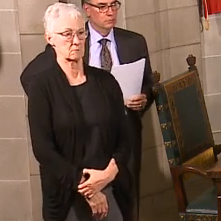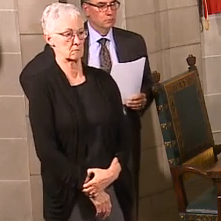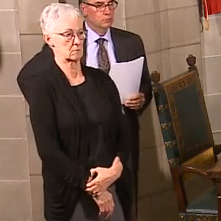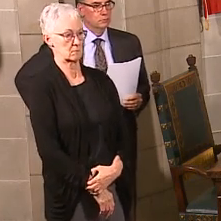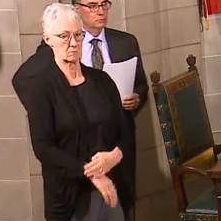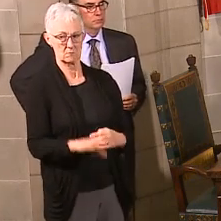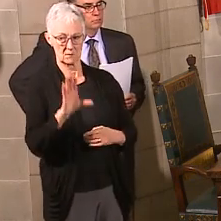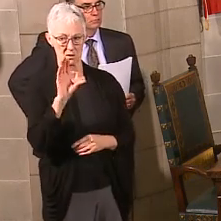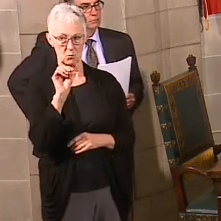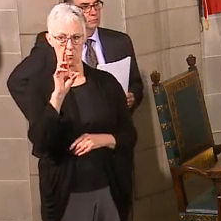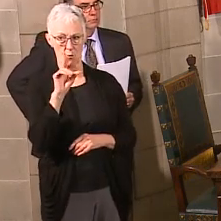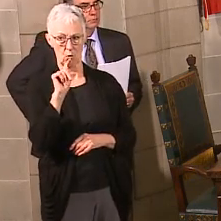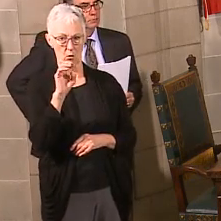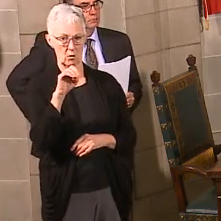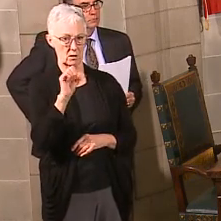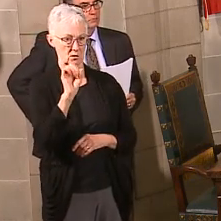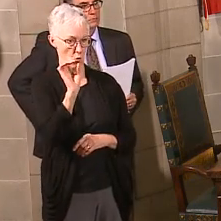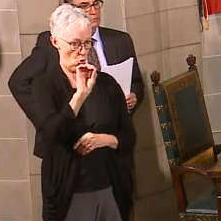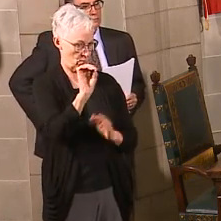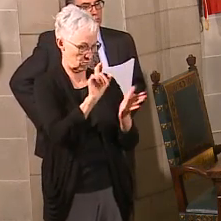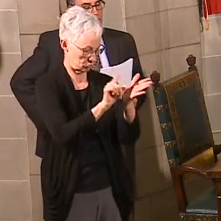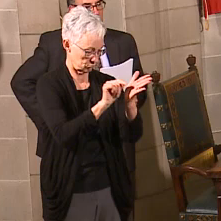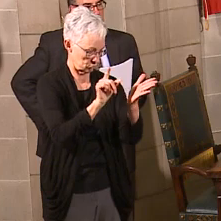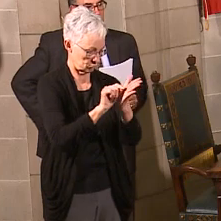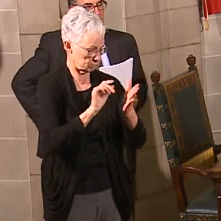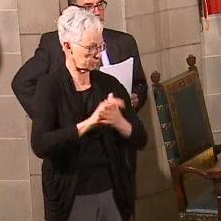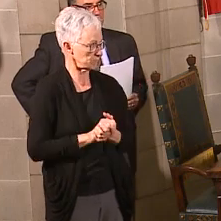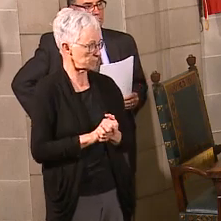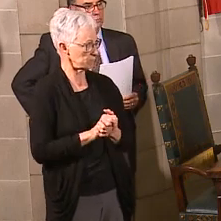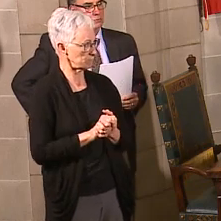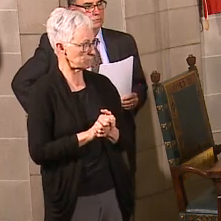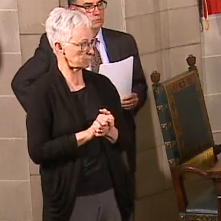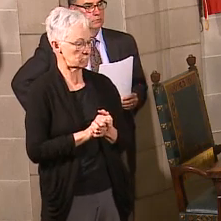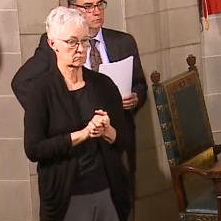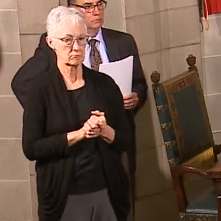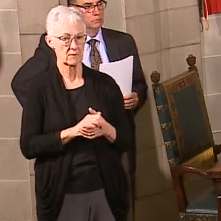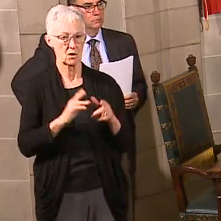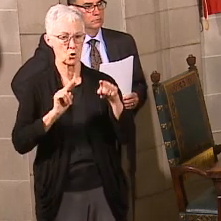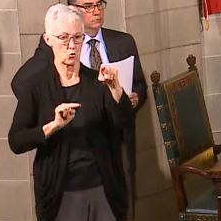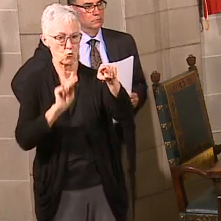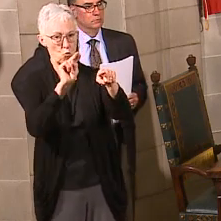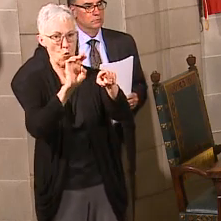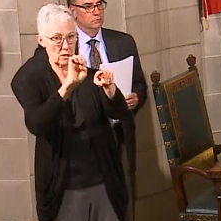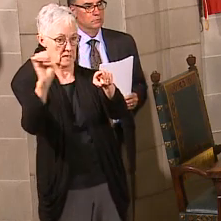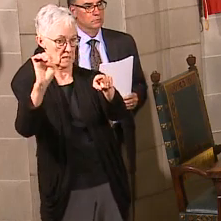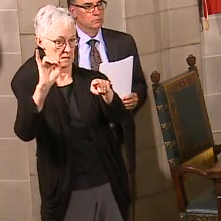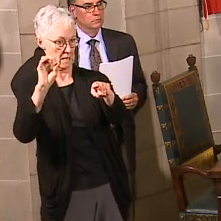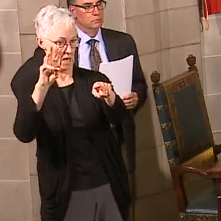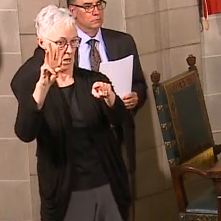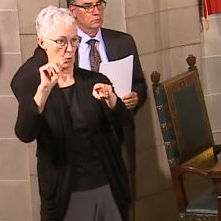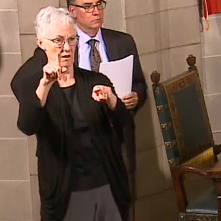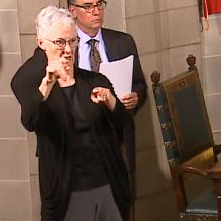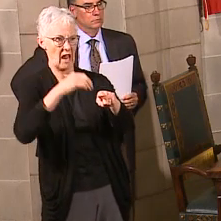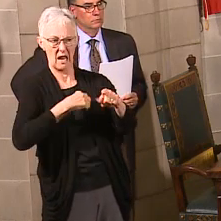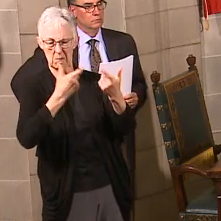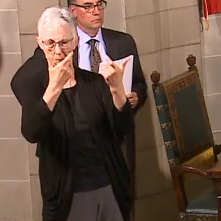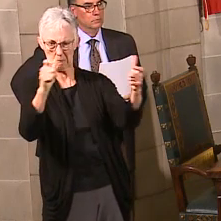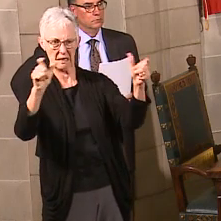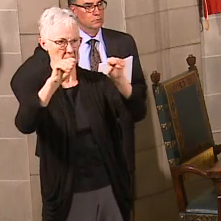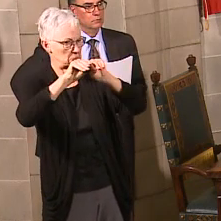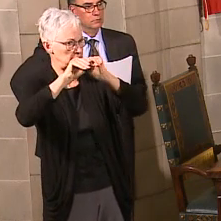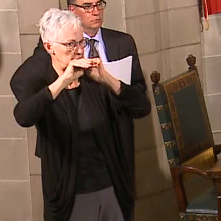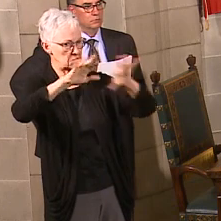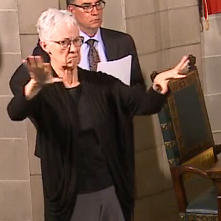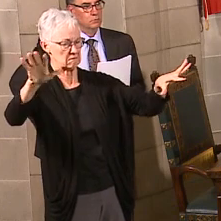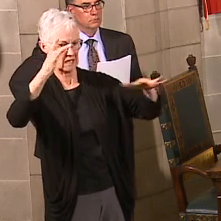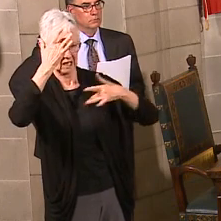Henry Cordes, the Omaha World Herald. When there was a significant outbreak in northeast Iowa, the state's governor implemented an emergency measure to try to stop the